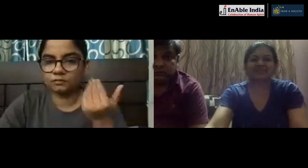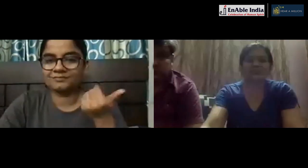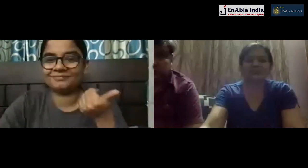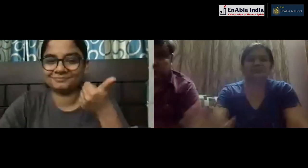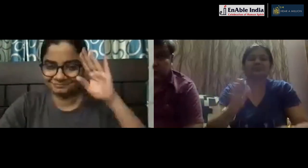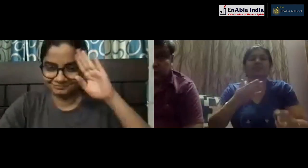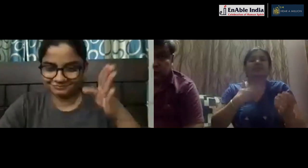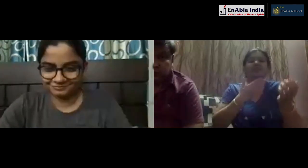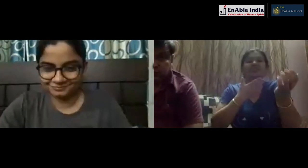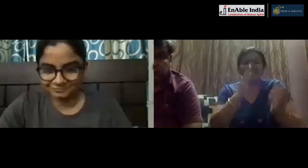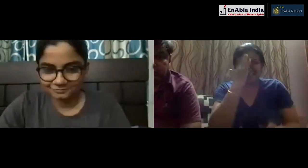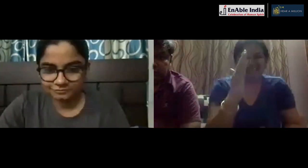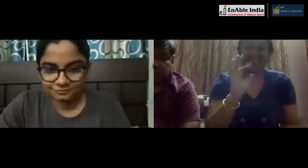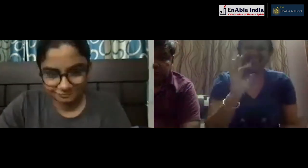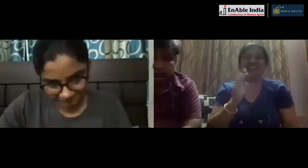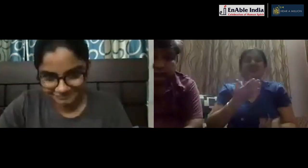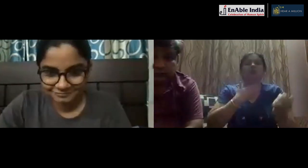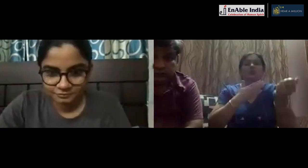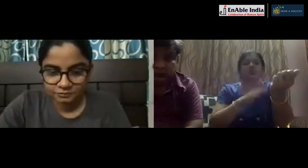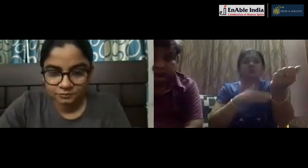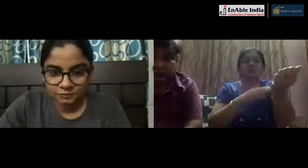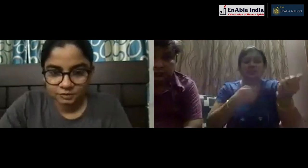Okay. Yeah. So I have one doubt.